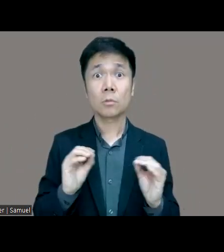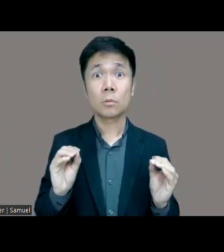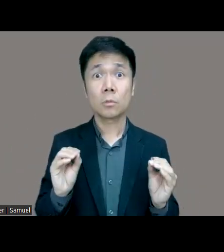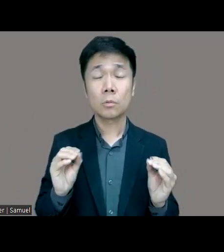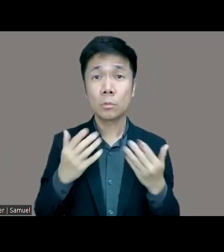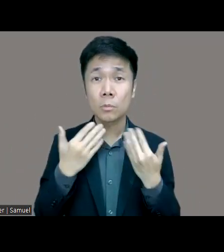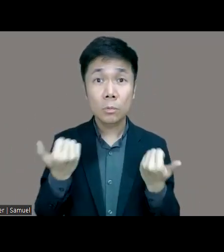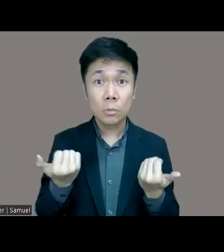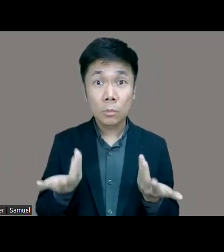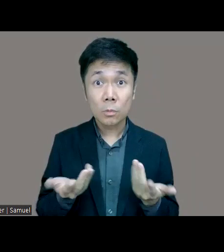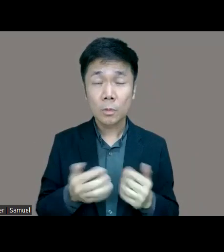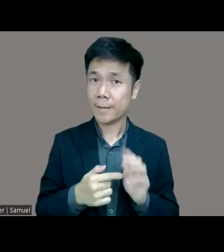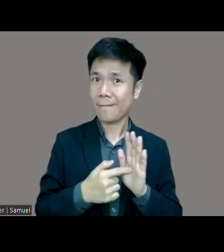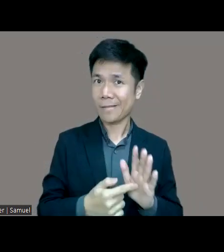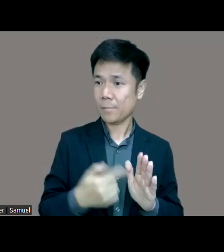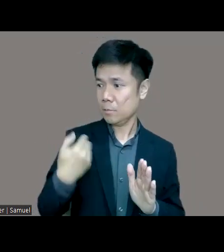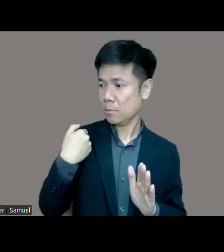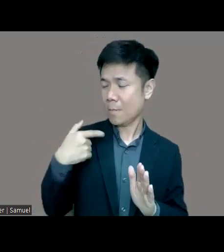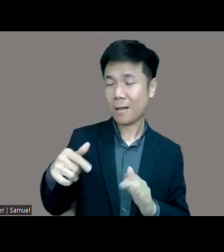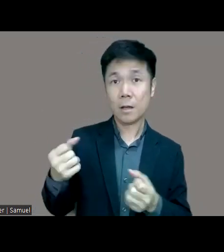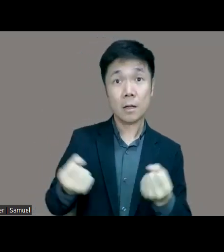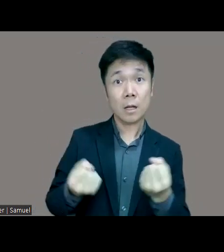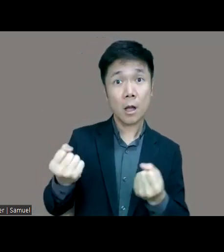I renewed my card since